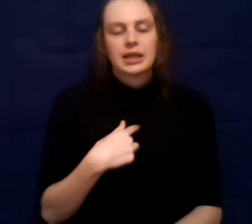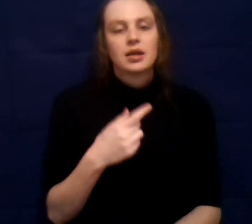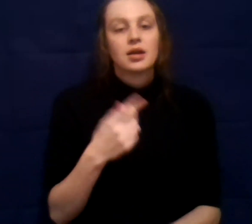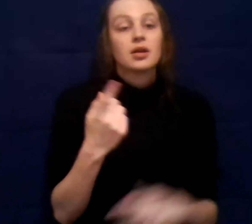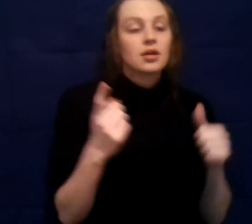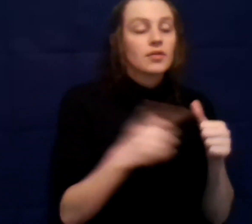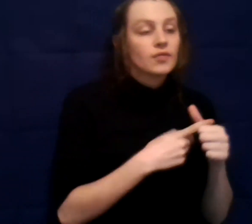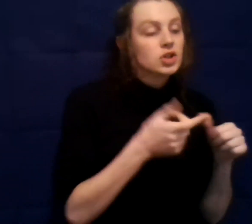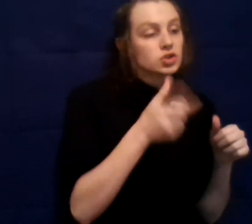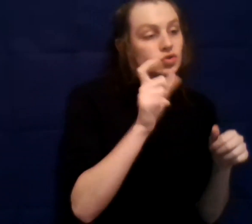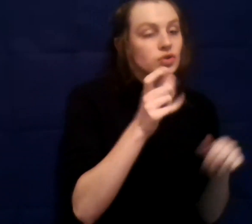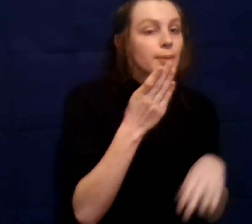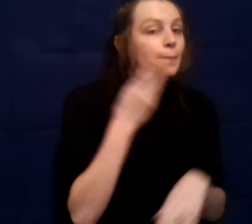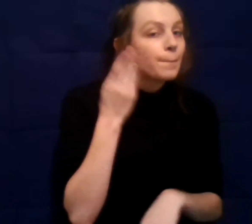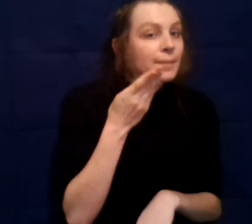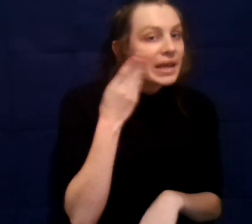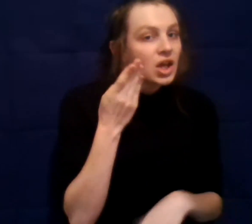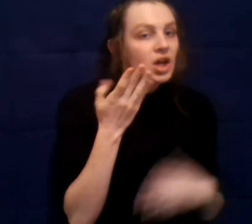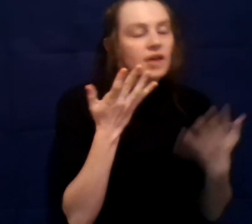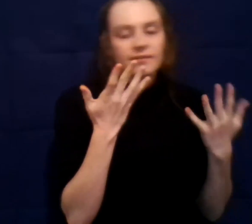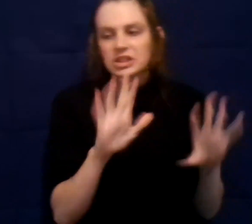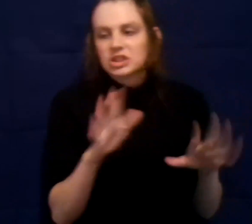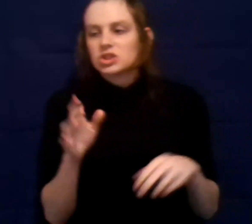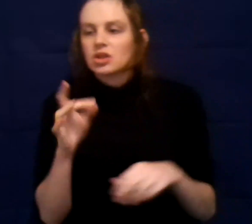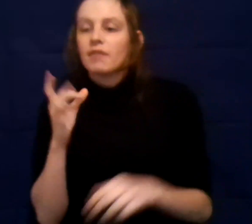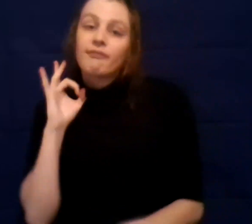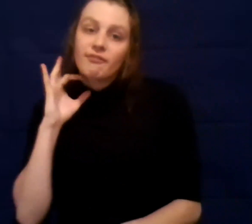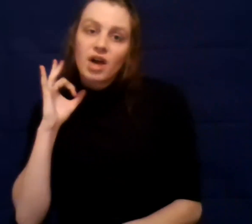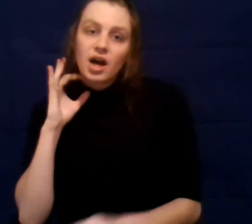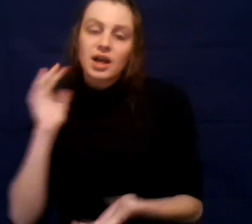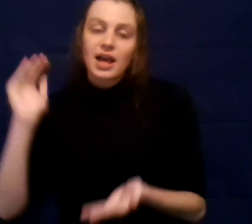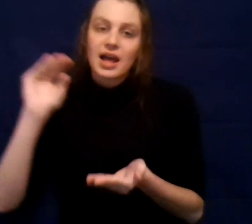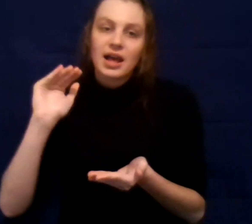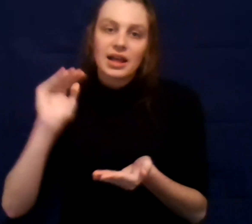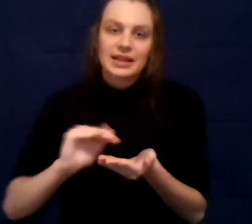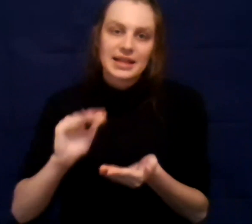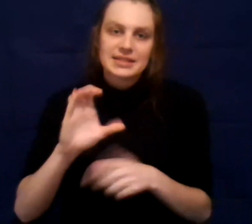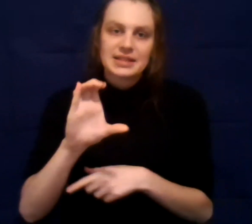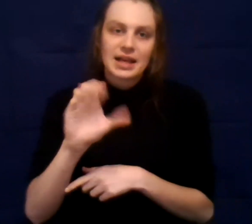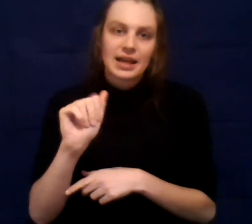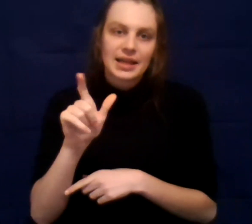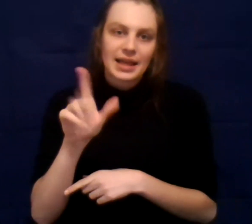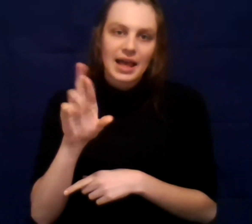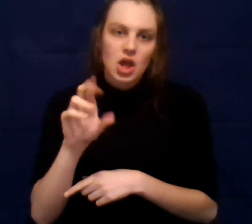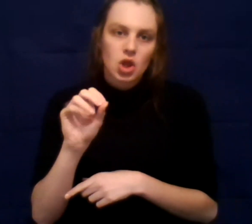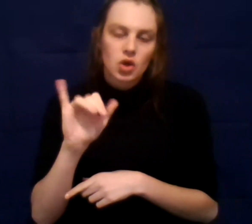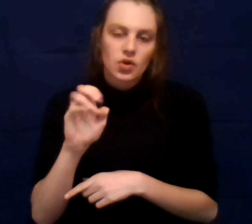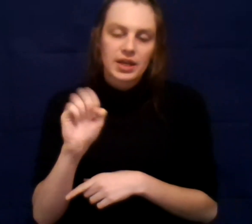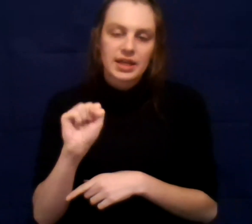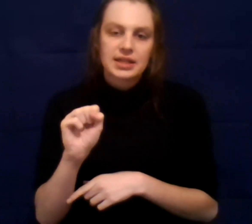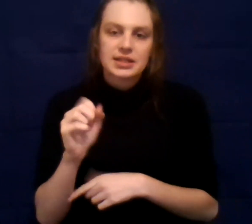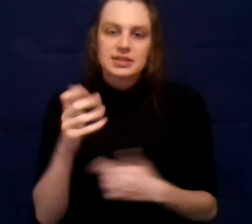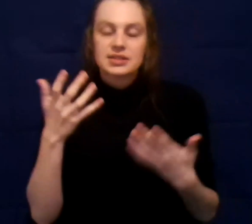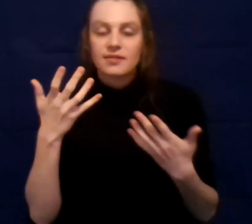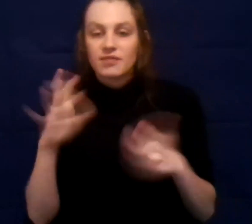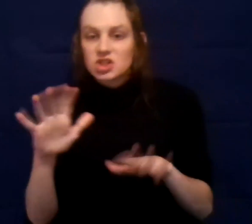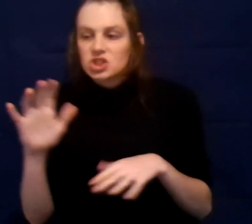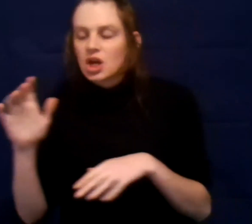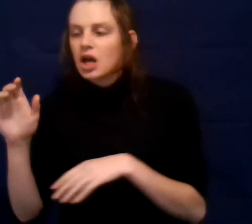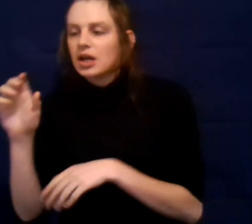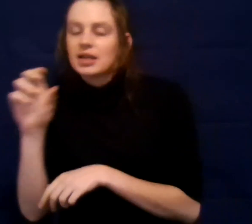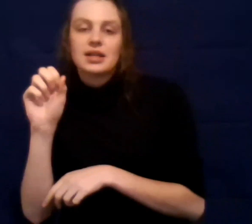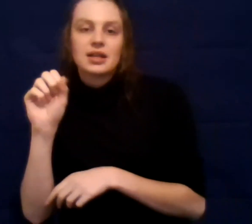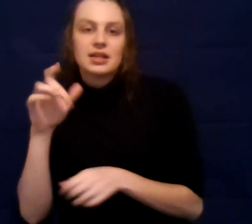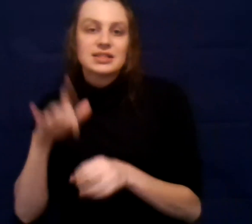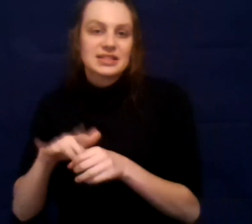drinking vodka because it was less calories, and then I switched to seltzers because like I could drink more and like not